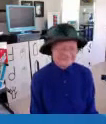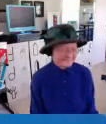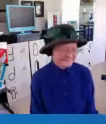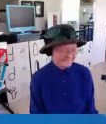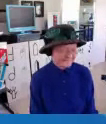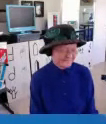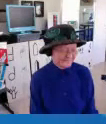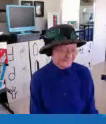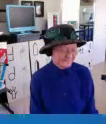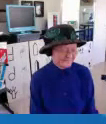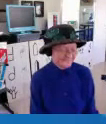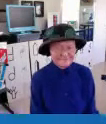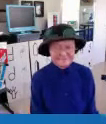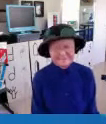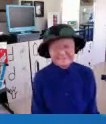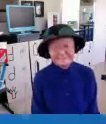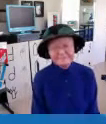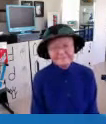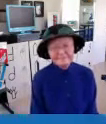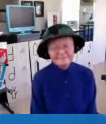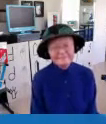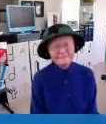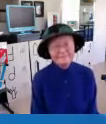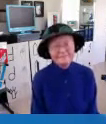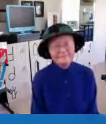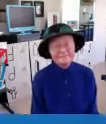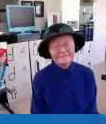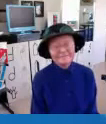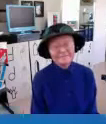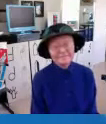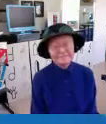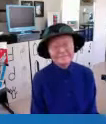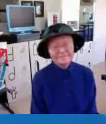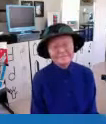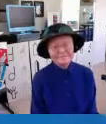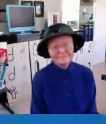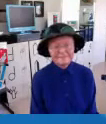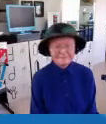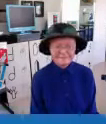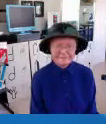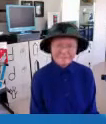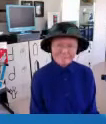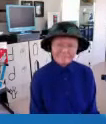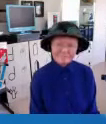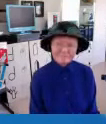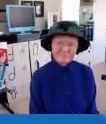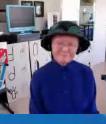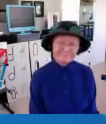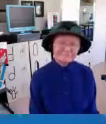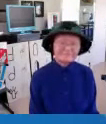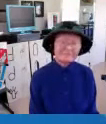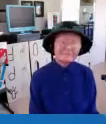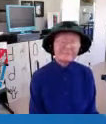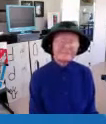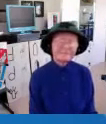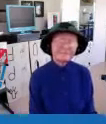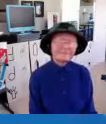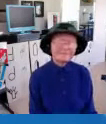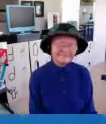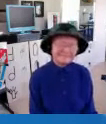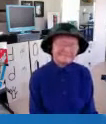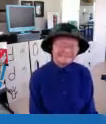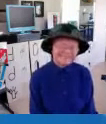Would they do it one way sometimes, another way other times? And within the language are all the signers going to use the